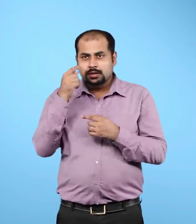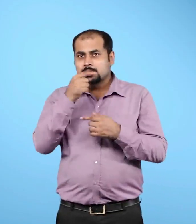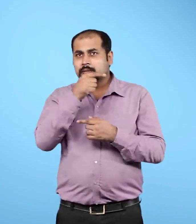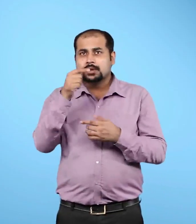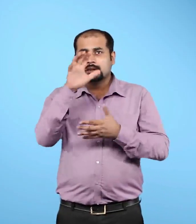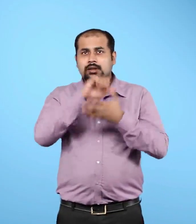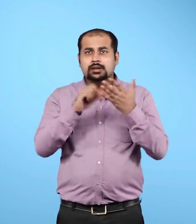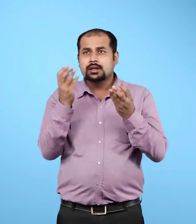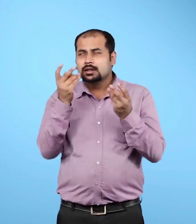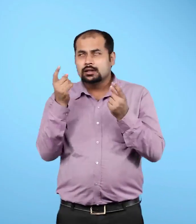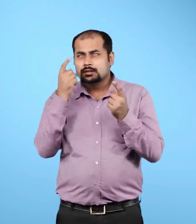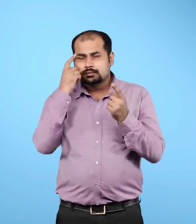writing answers.